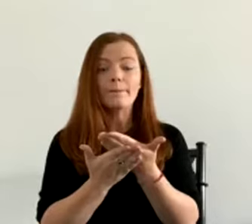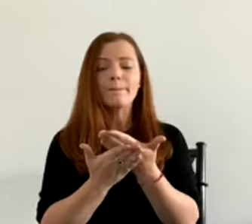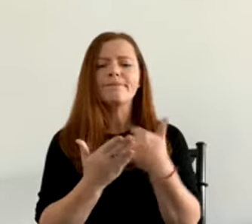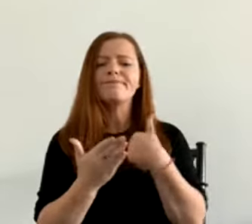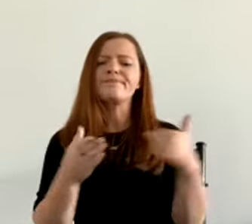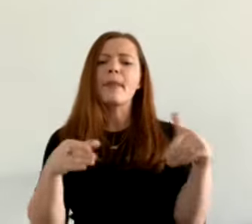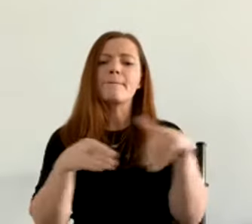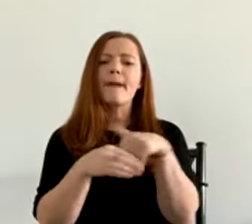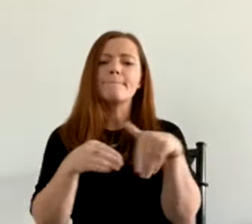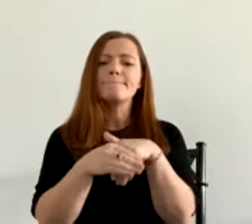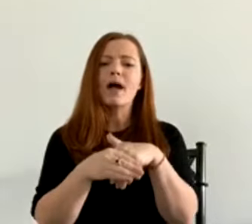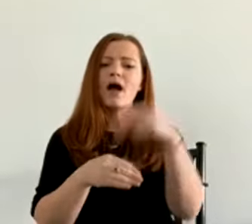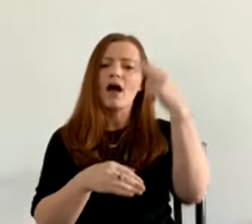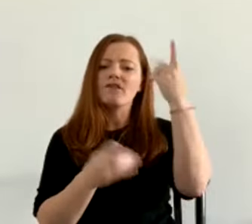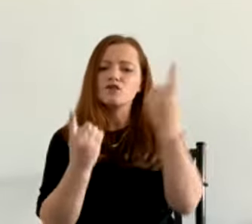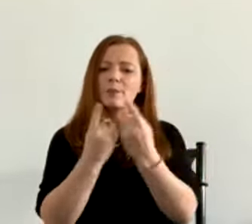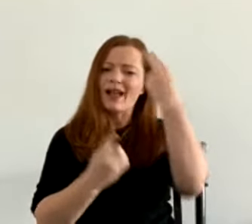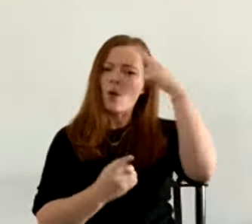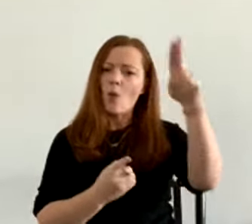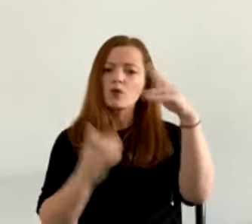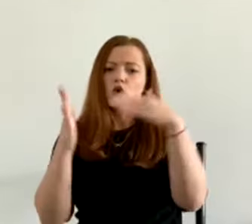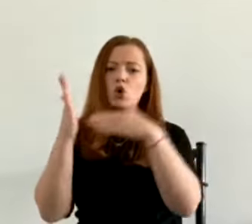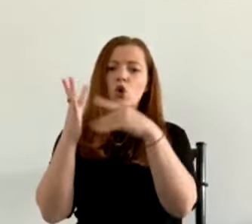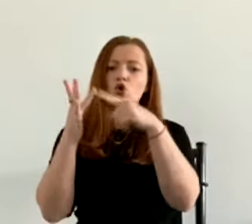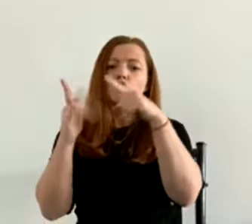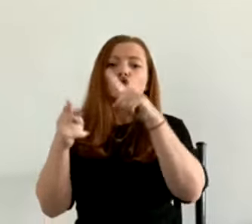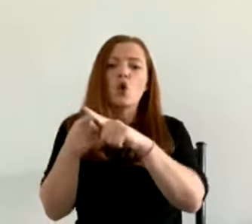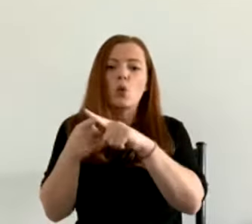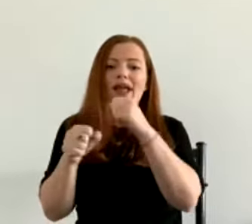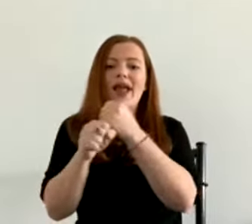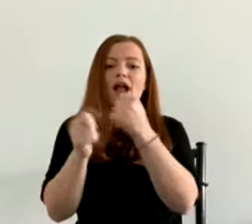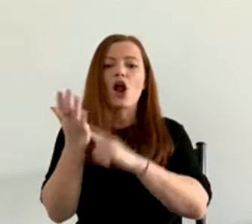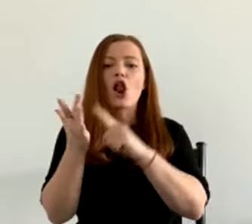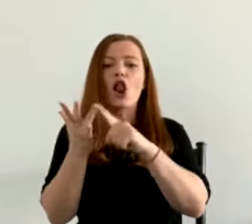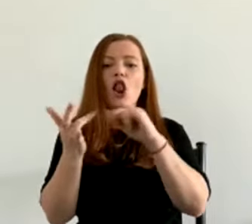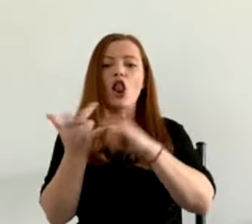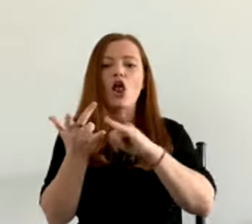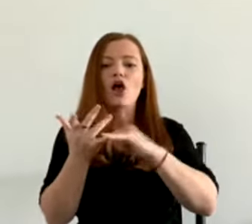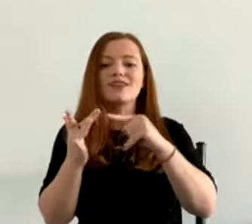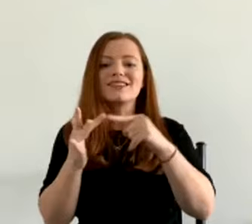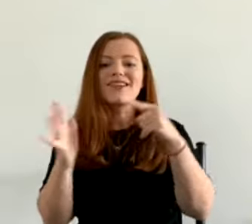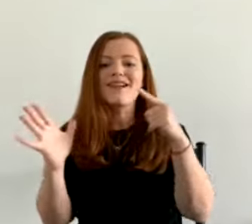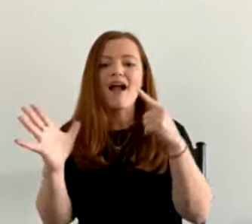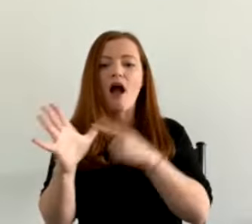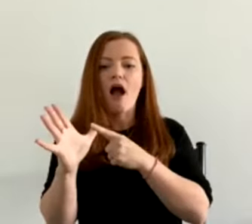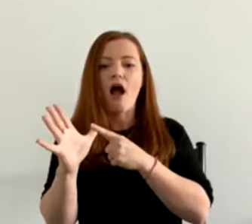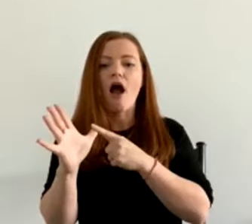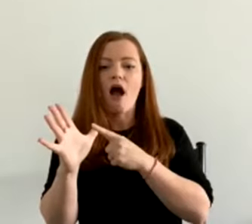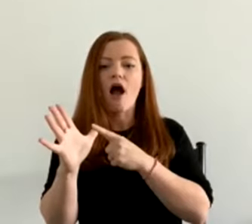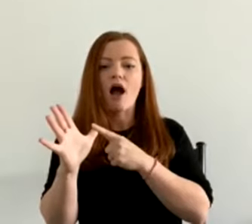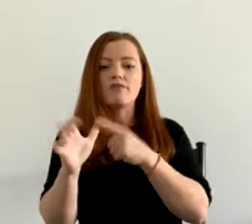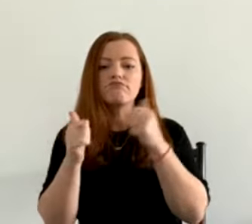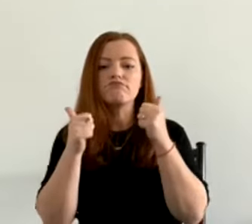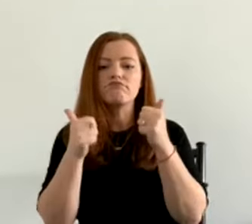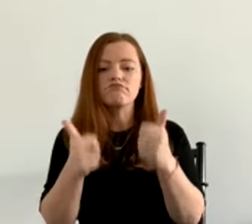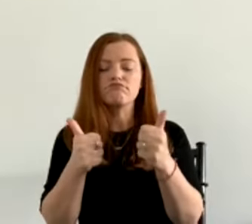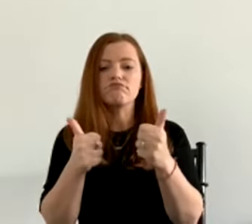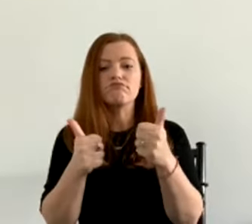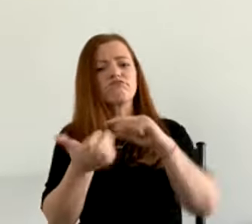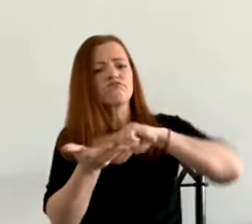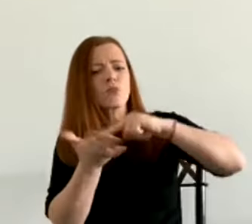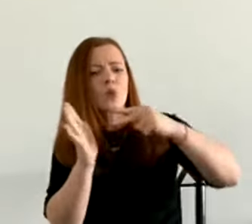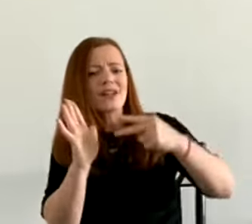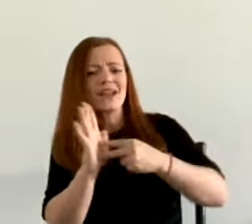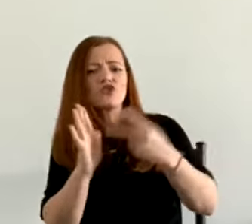called Zoe Glossier. Zoe Glossier is an organisation that's based in